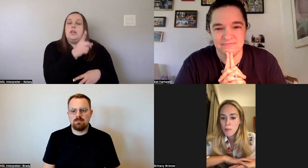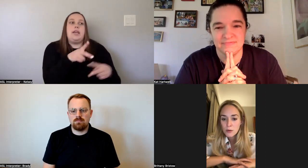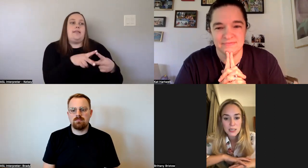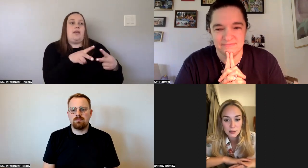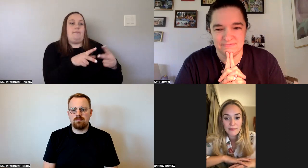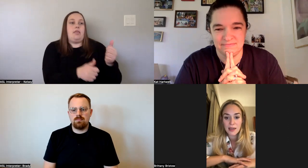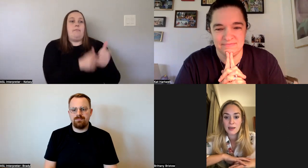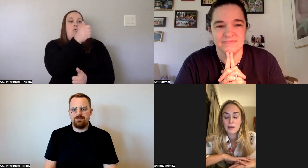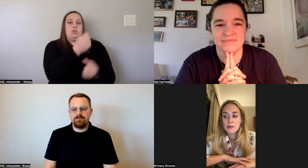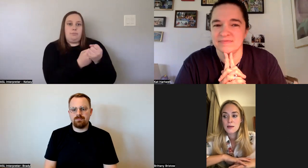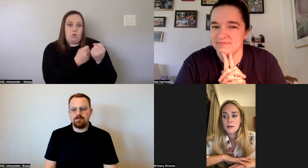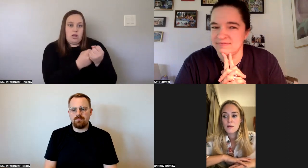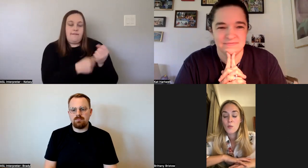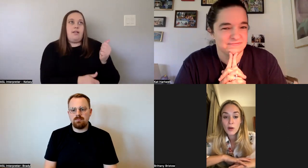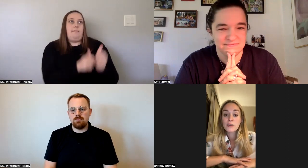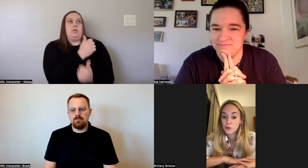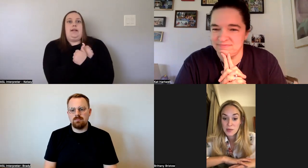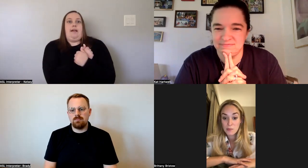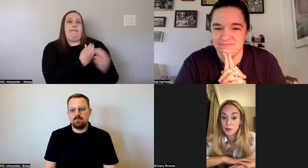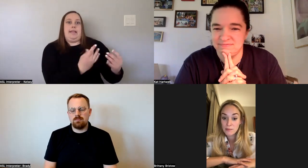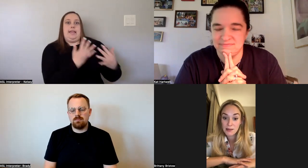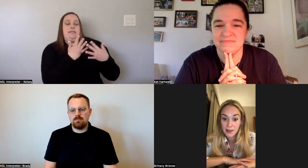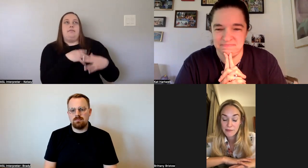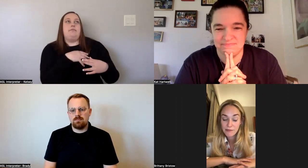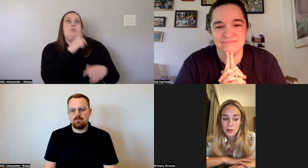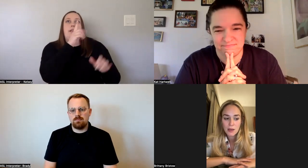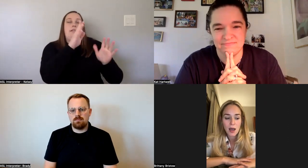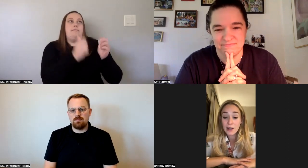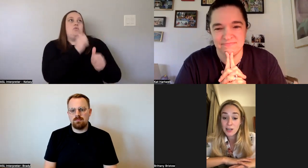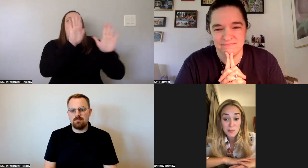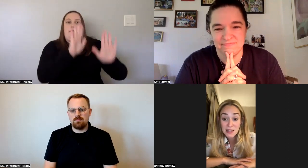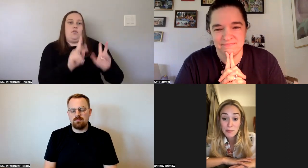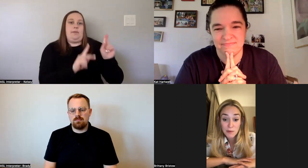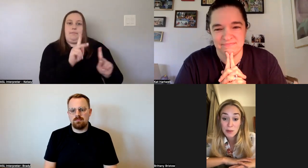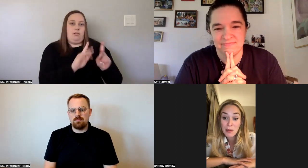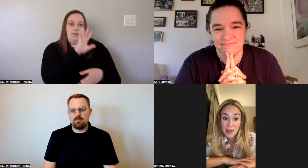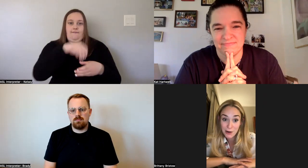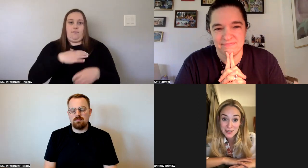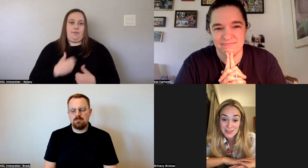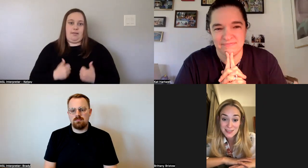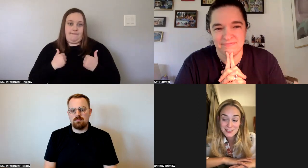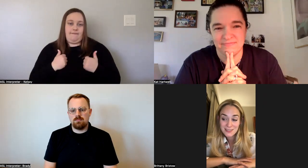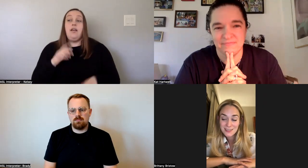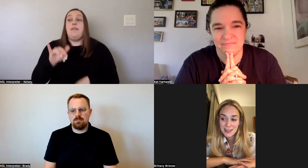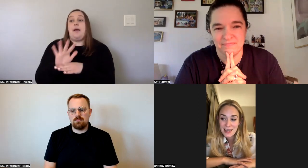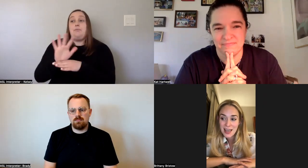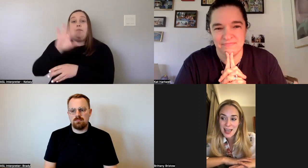supportive, most loving, wonderful people in my life. I got to make that movie with my